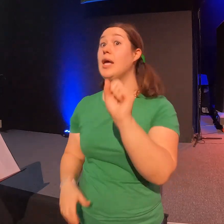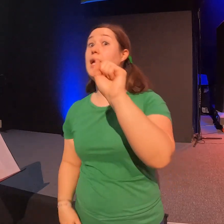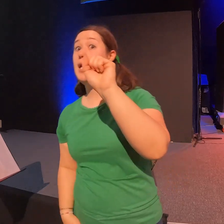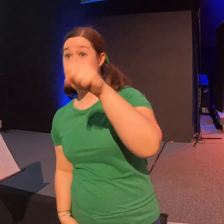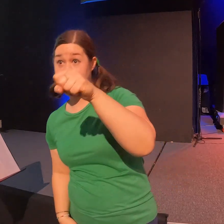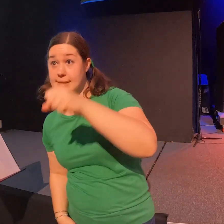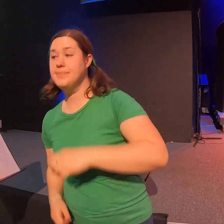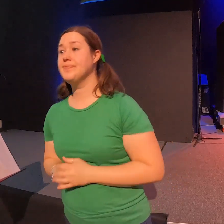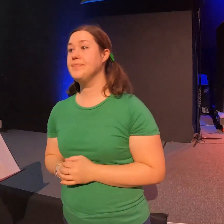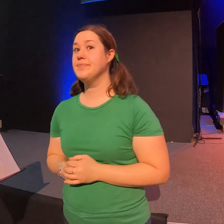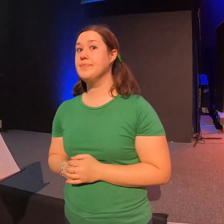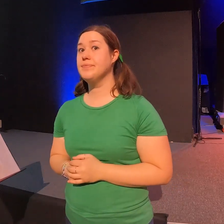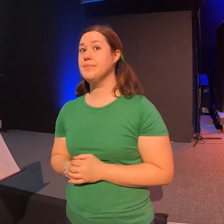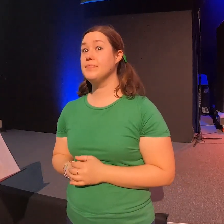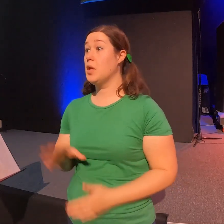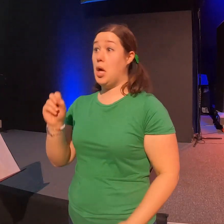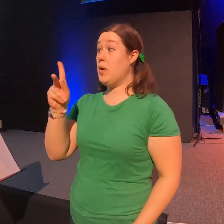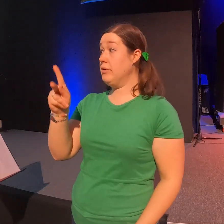Yes. All right, sermon over.